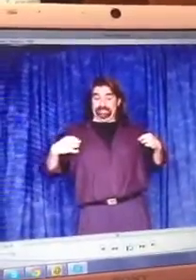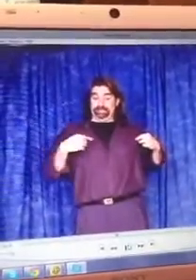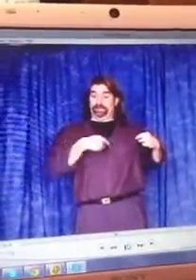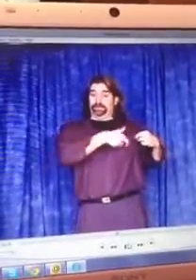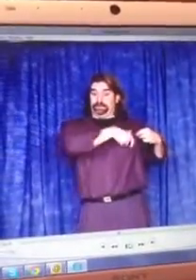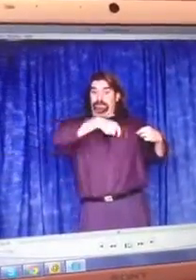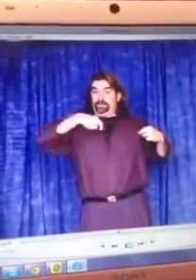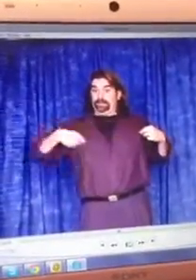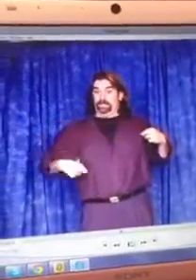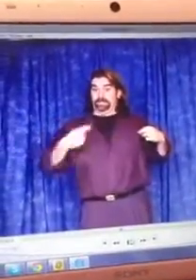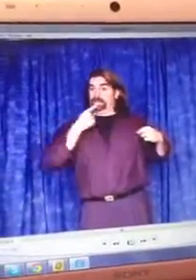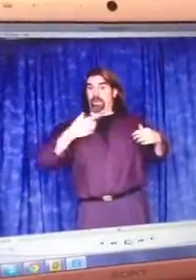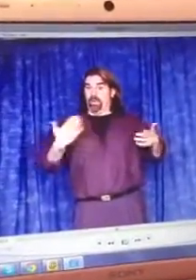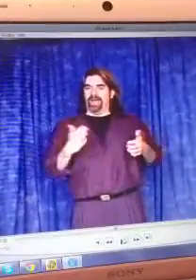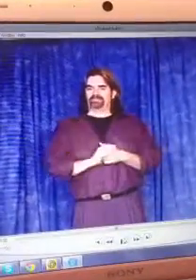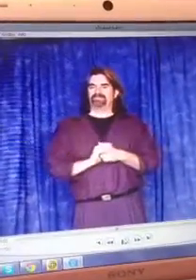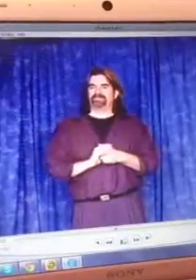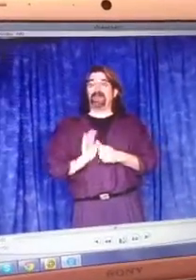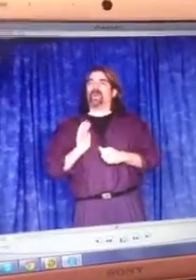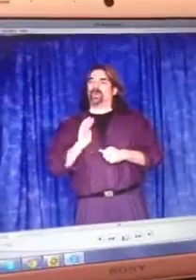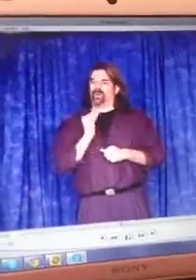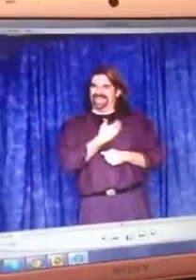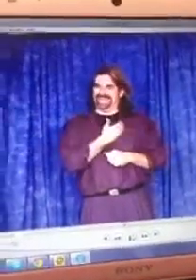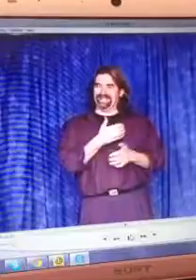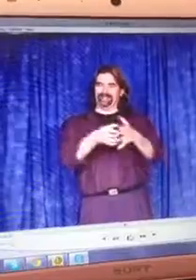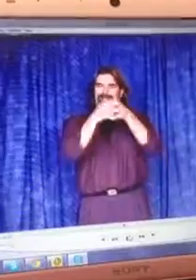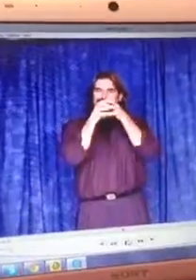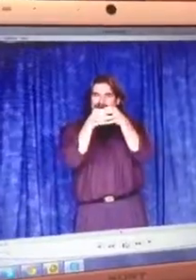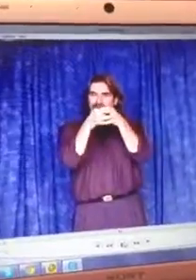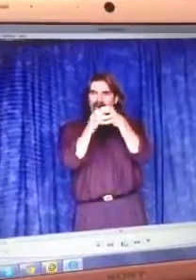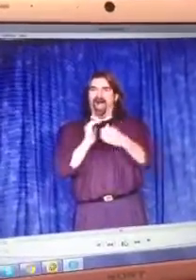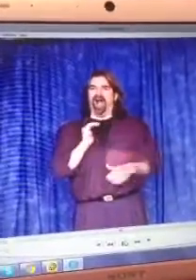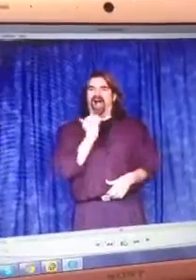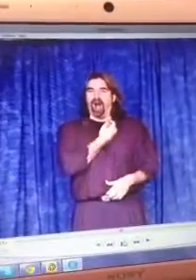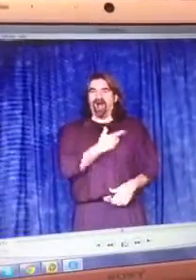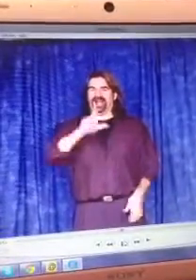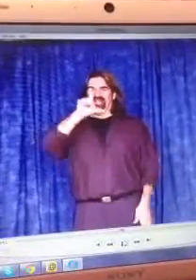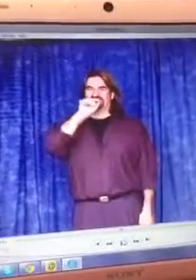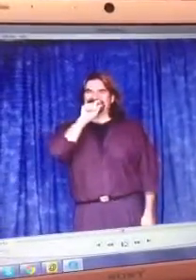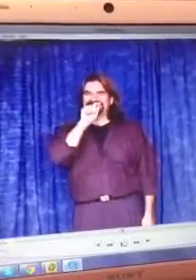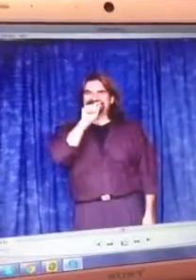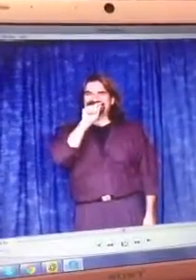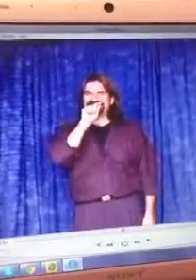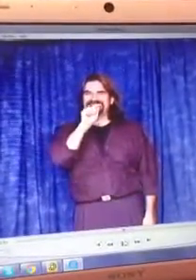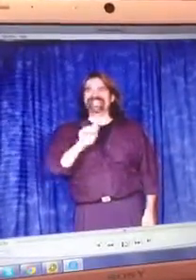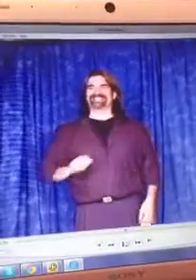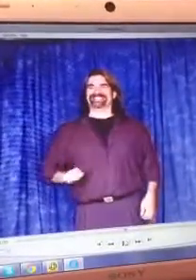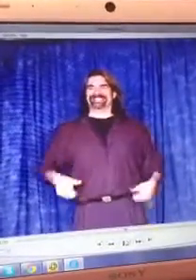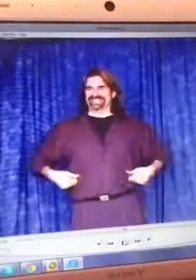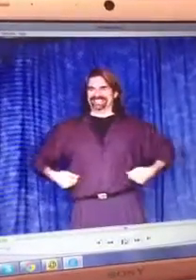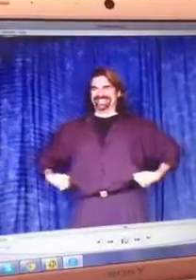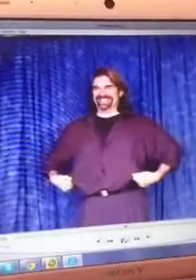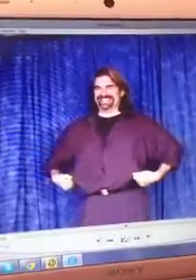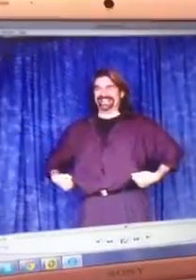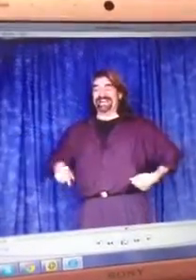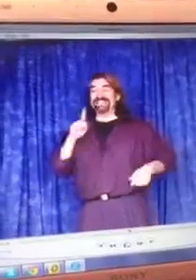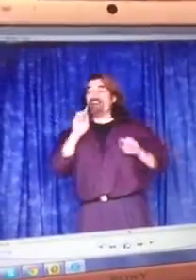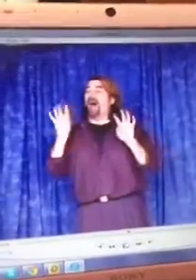put the shirt on, and on the shirt it says what? It says, "We choke our chickens." That's what